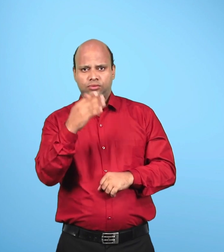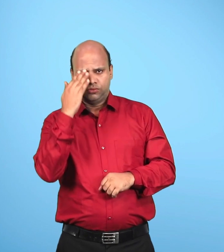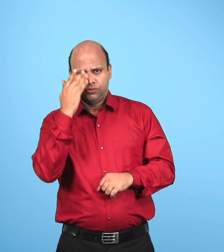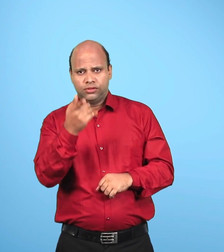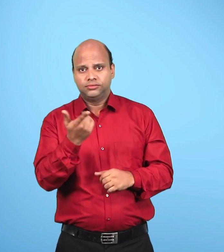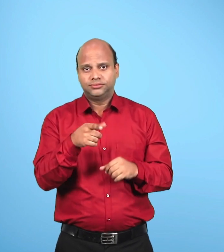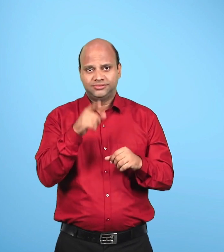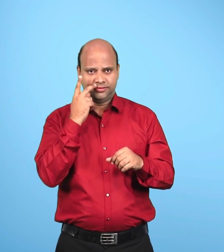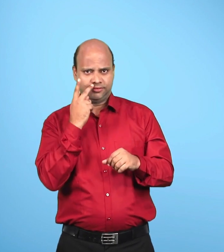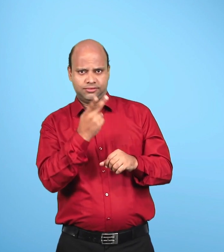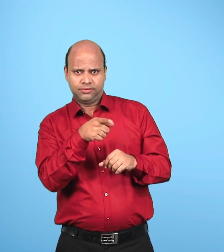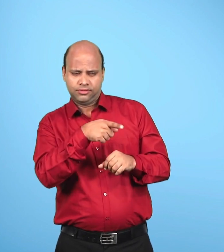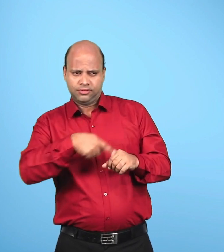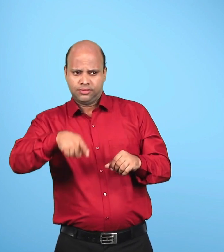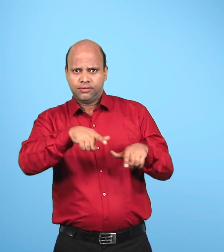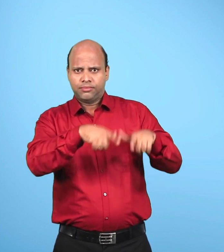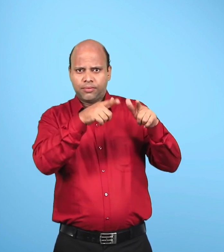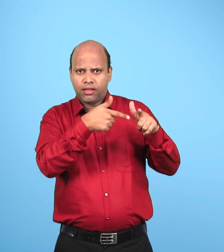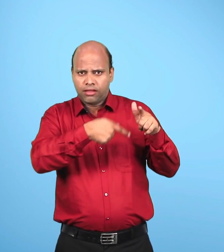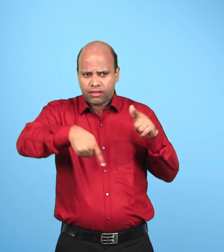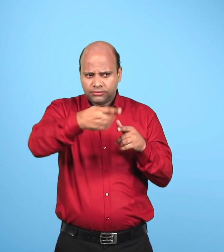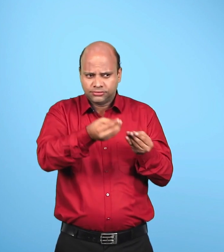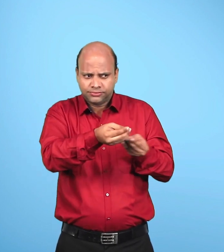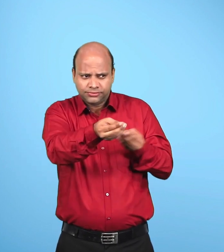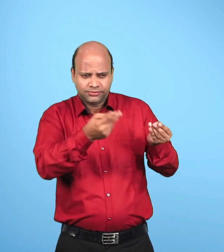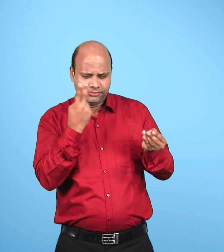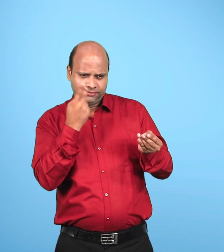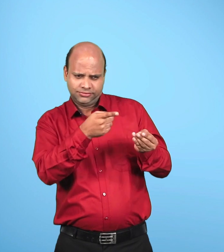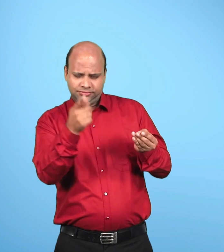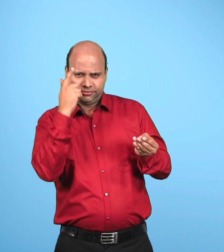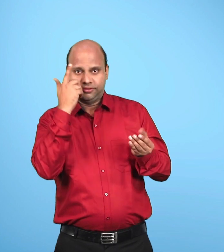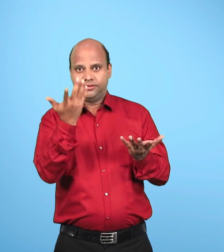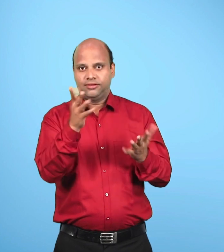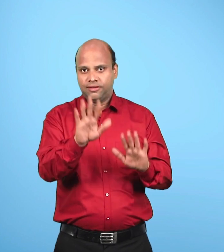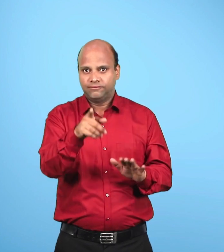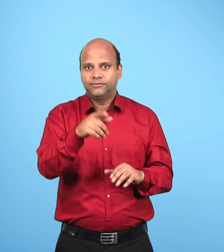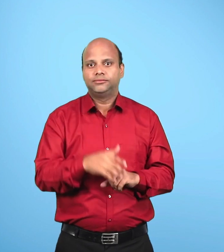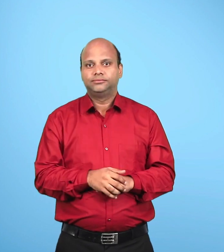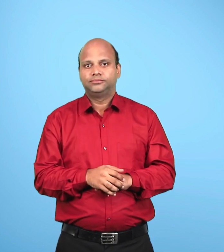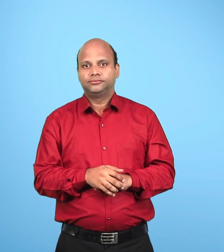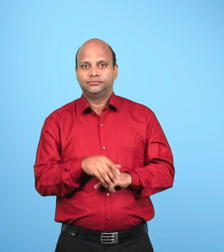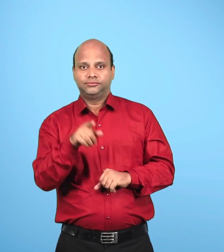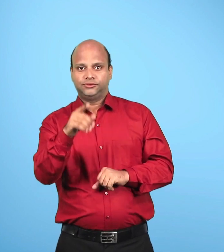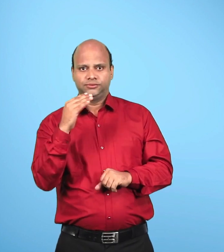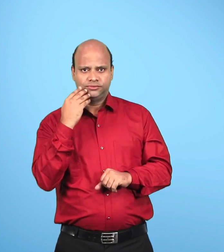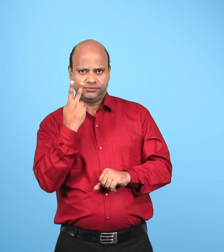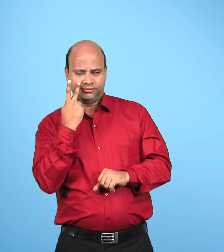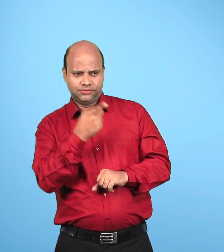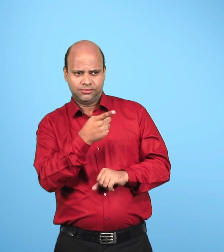You may have also noticed the very wide variety in plants around you when you prepared a herbarium as part of